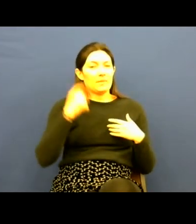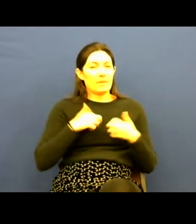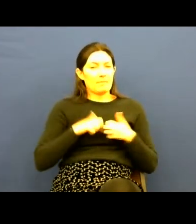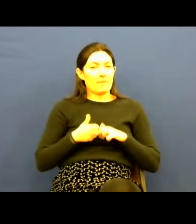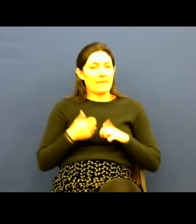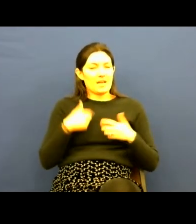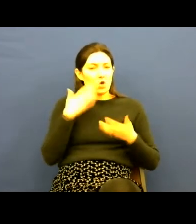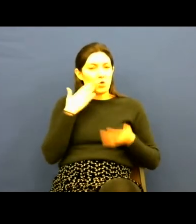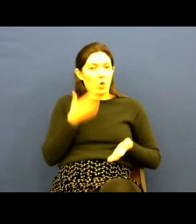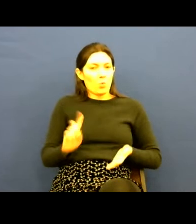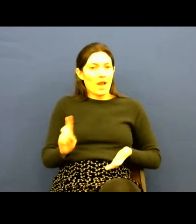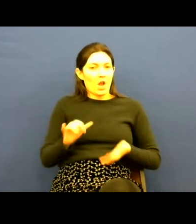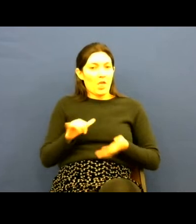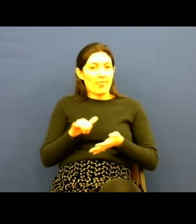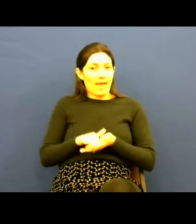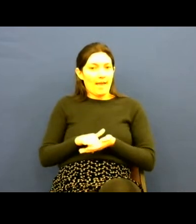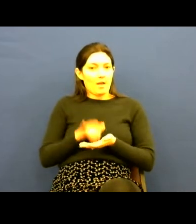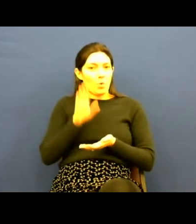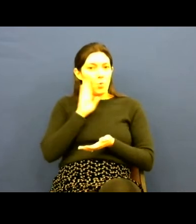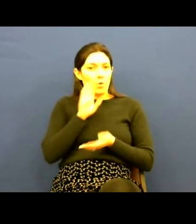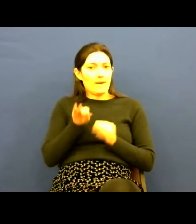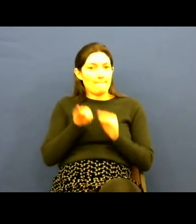don't know where you would move the